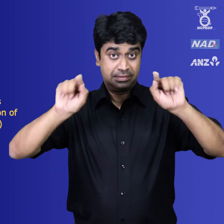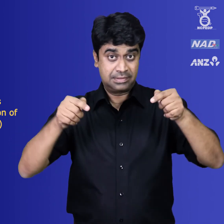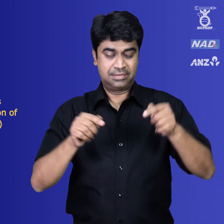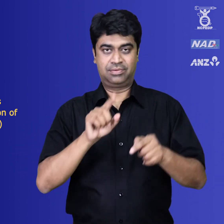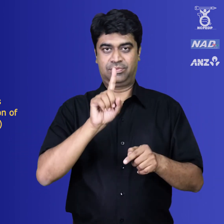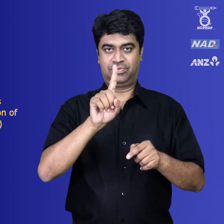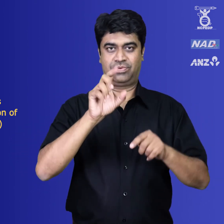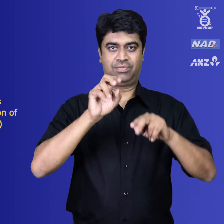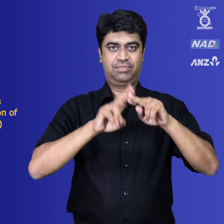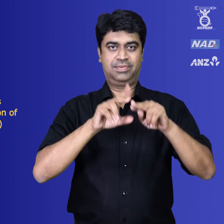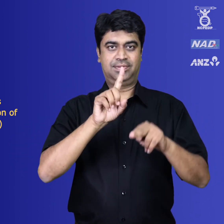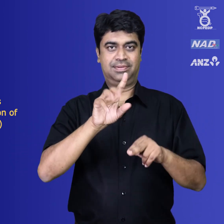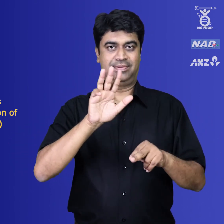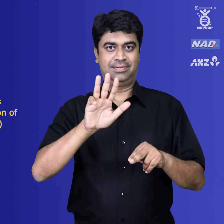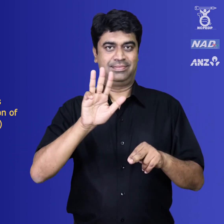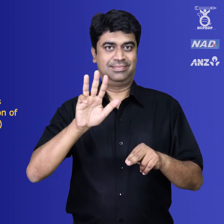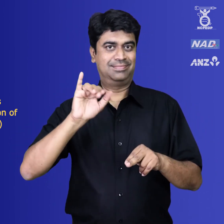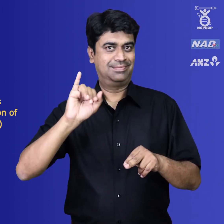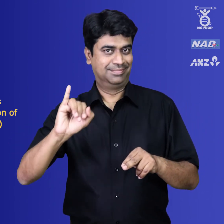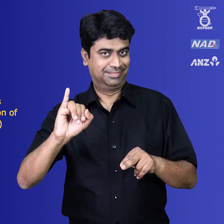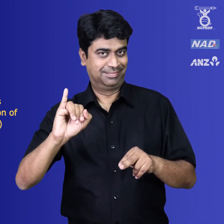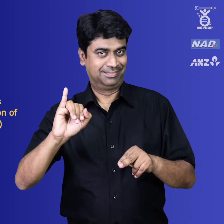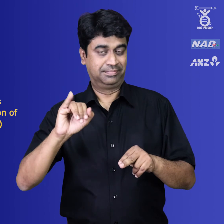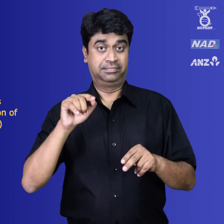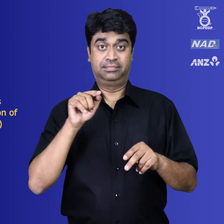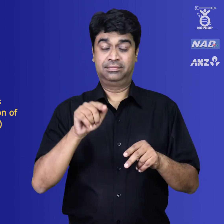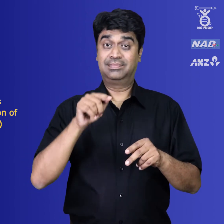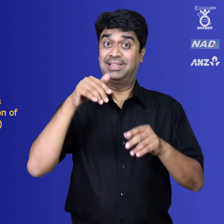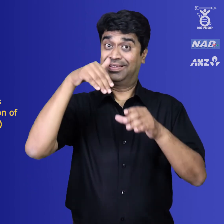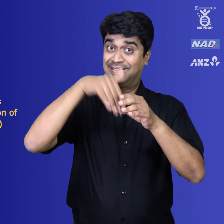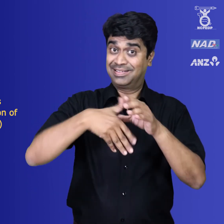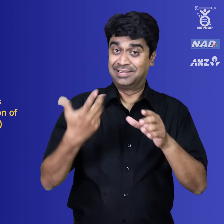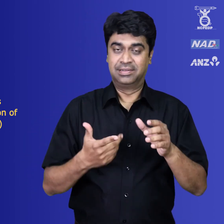Act 1995 is hereby repealed.